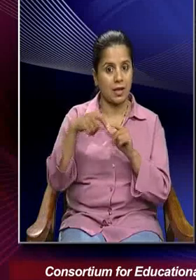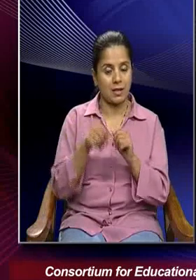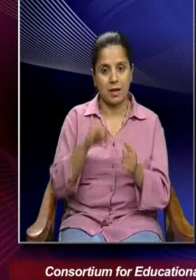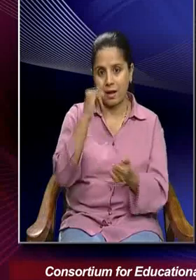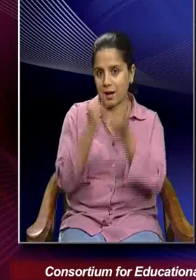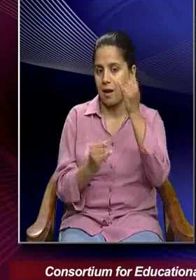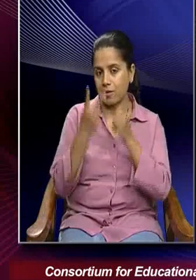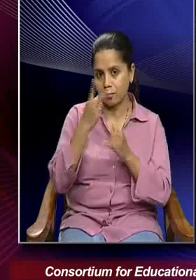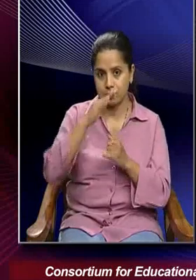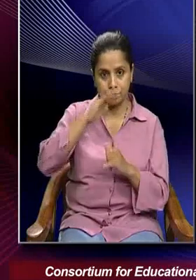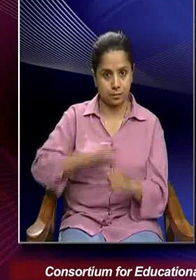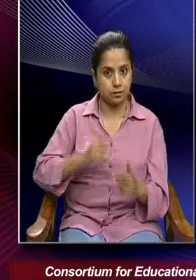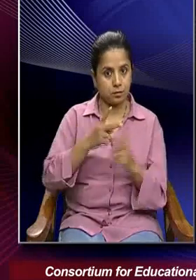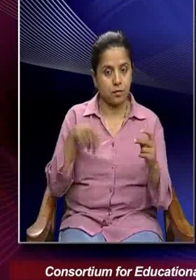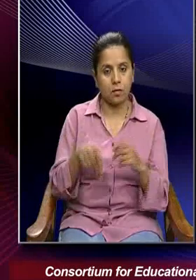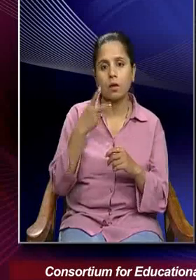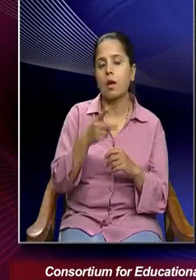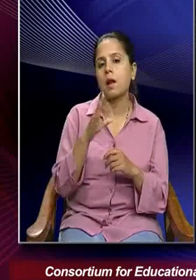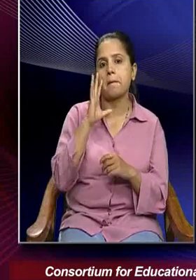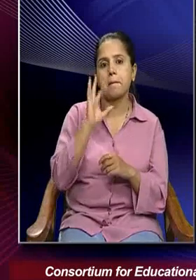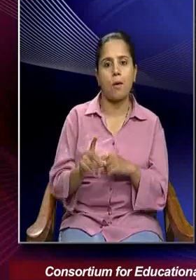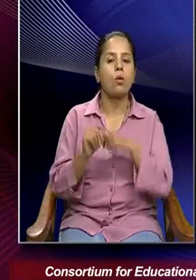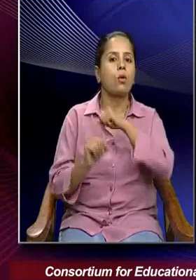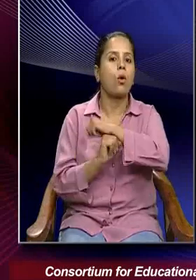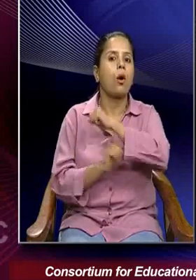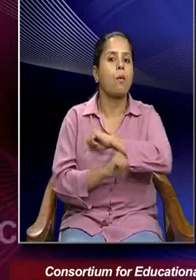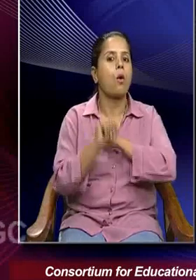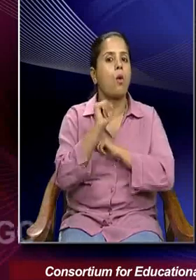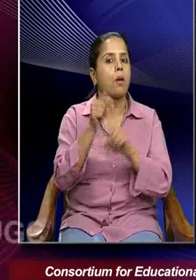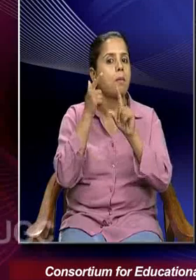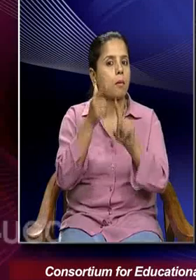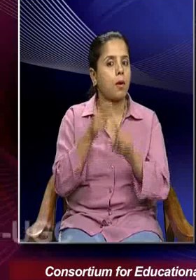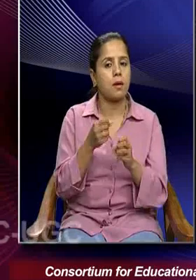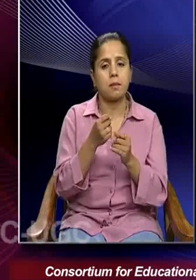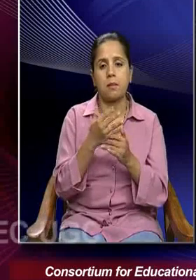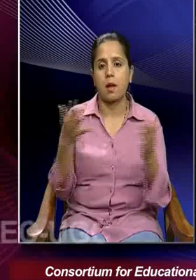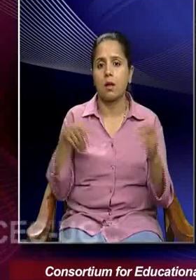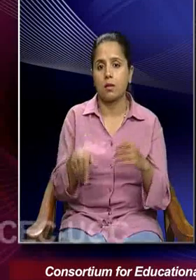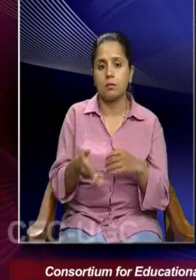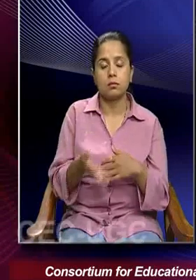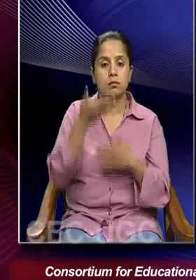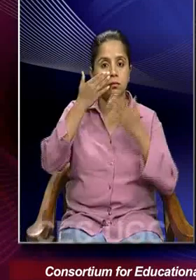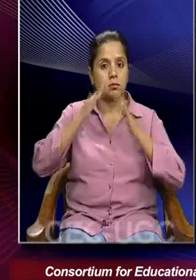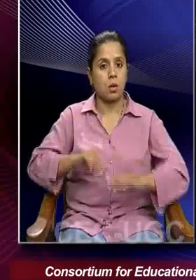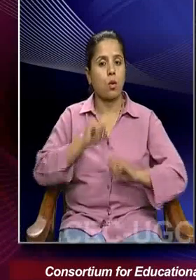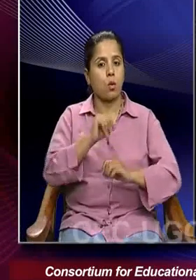exhaling, are the fundamental components of many pranayam techniques.